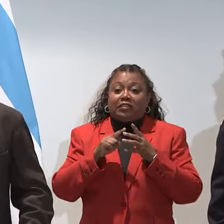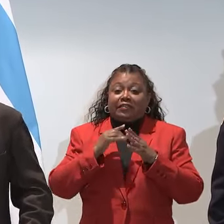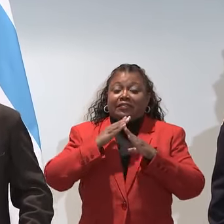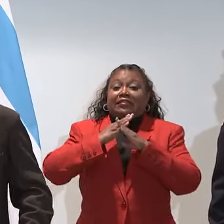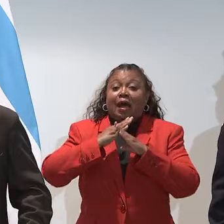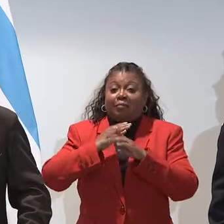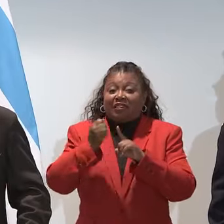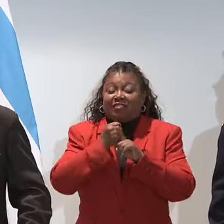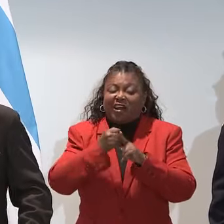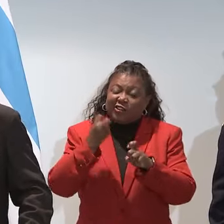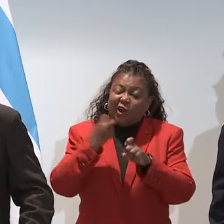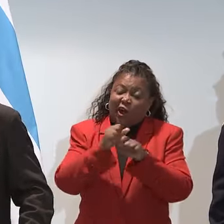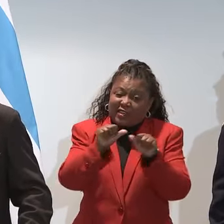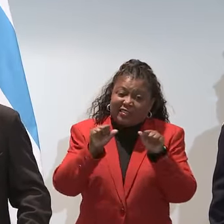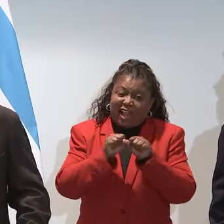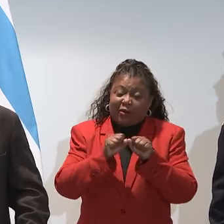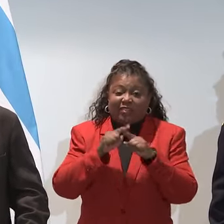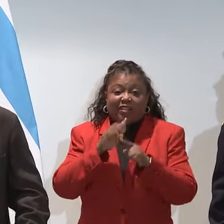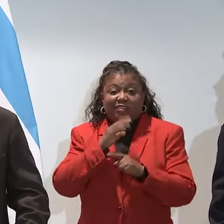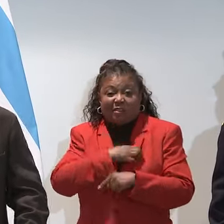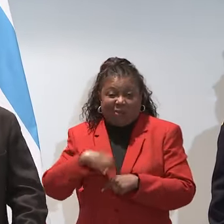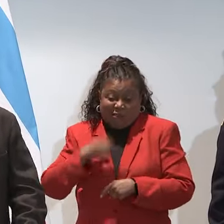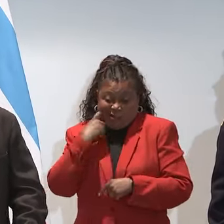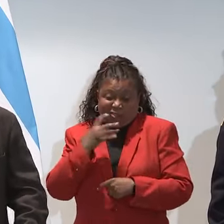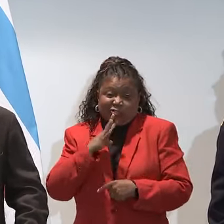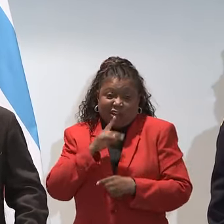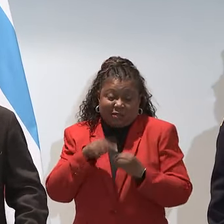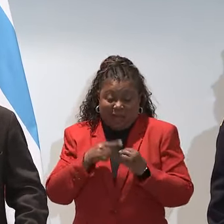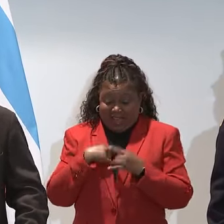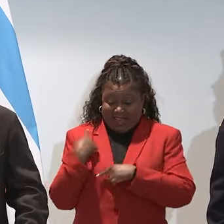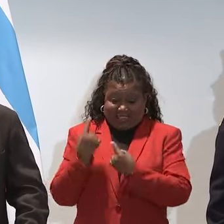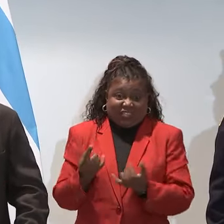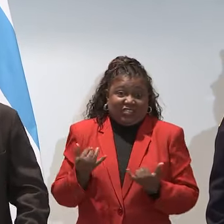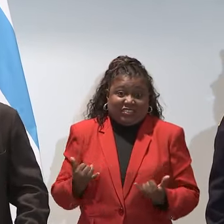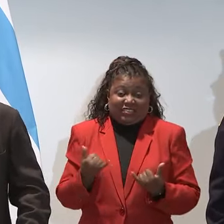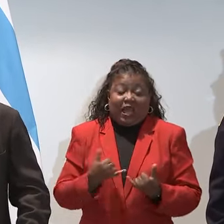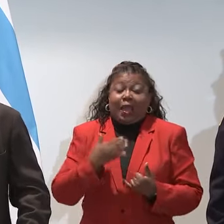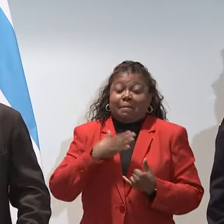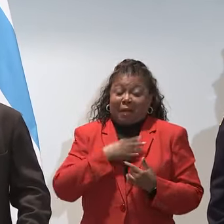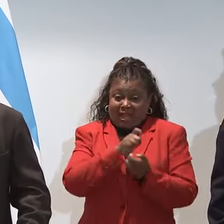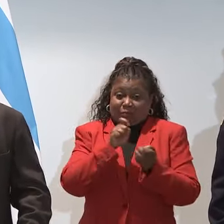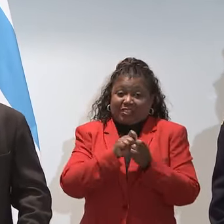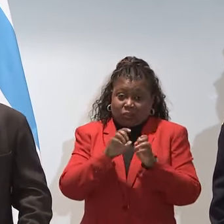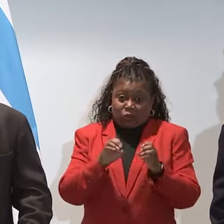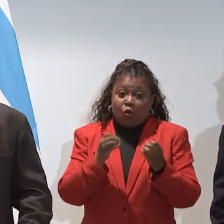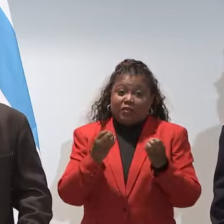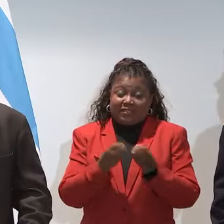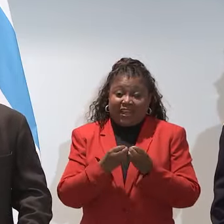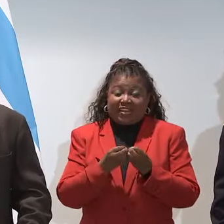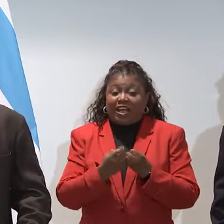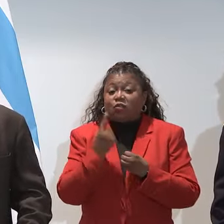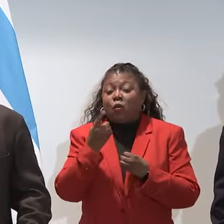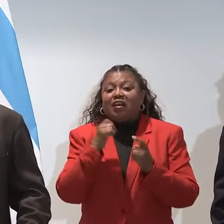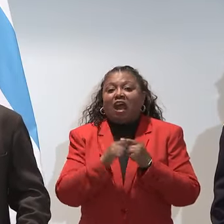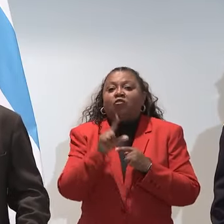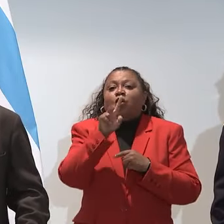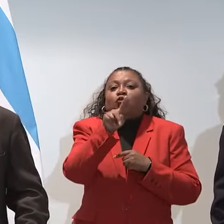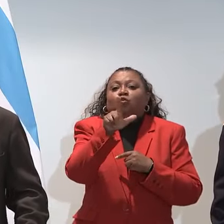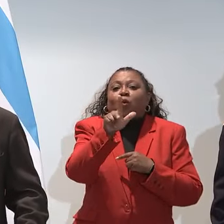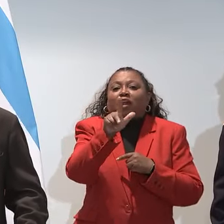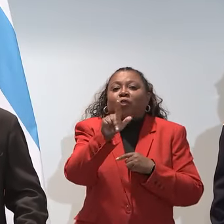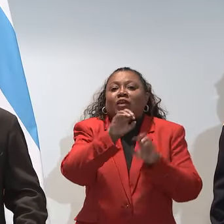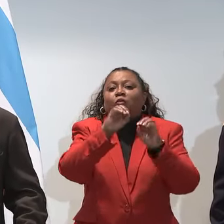violence in the hardest hit areas that the mayor talked about. As of today, my particular organization is one of